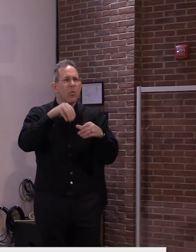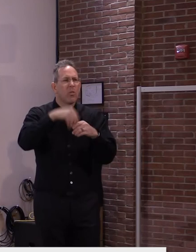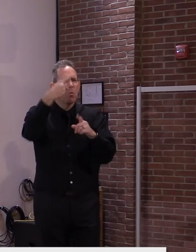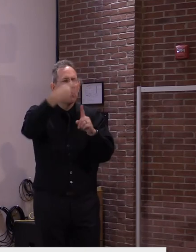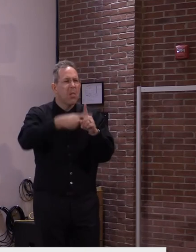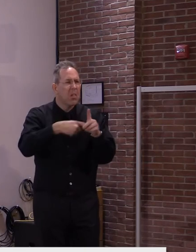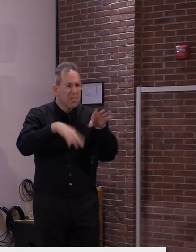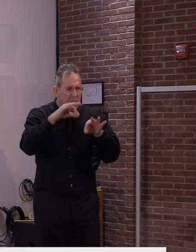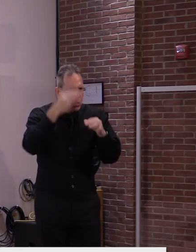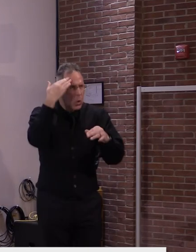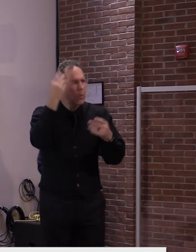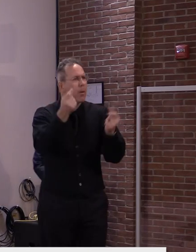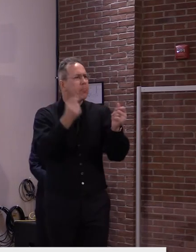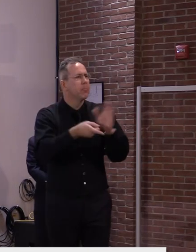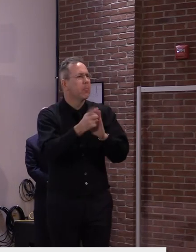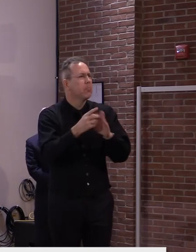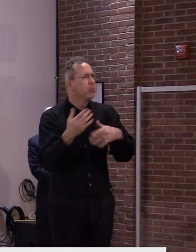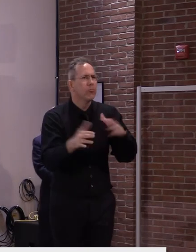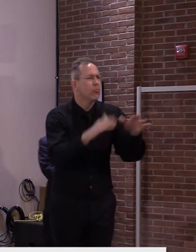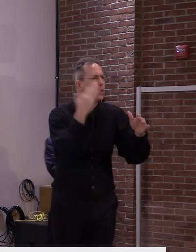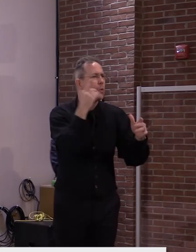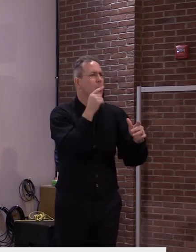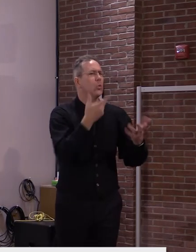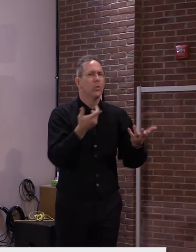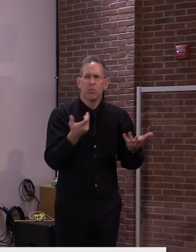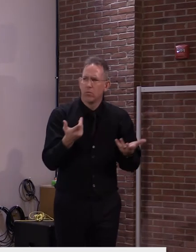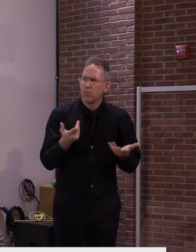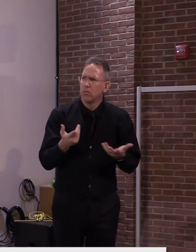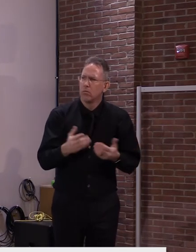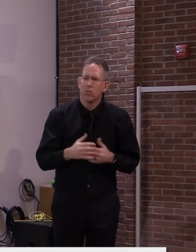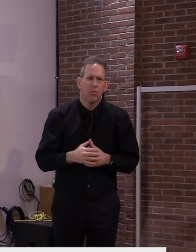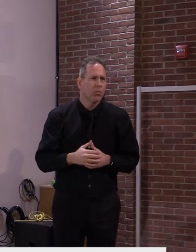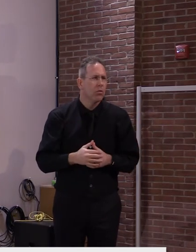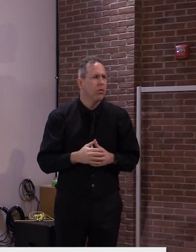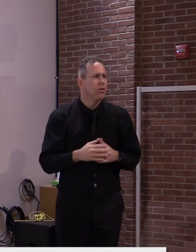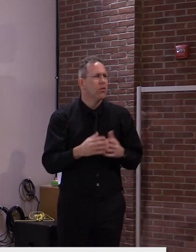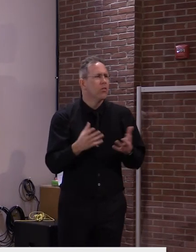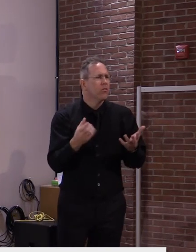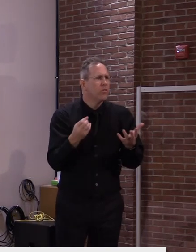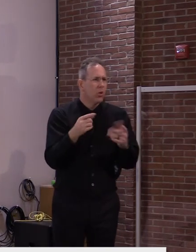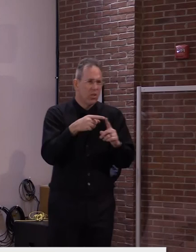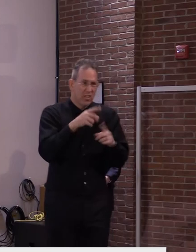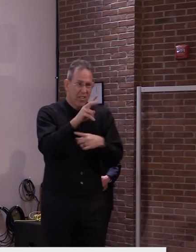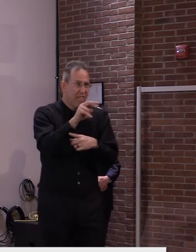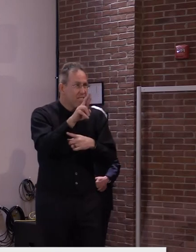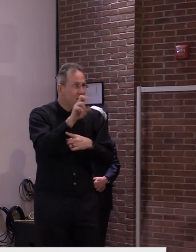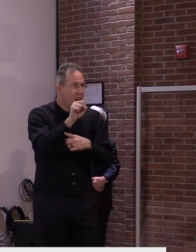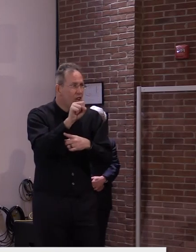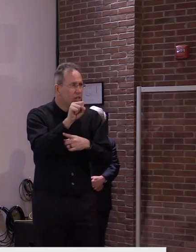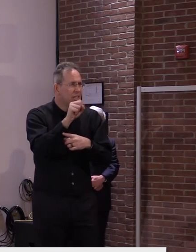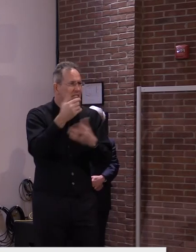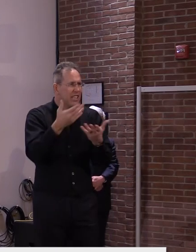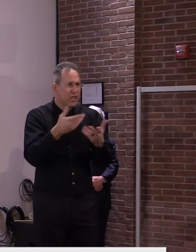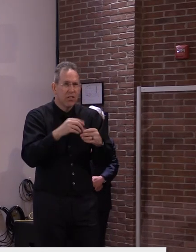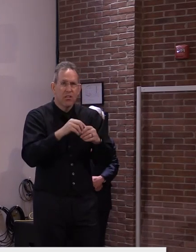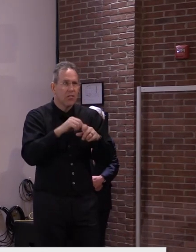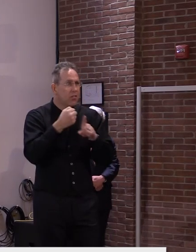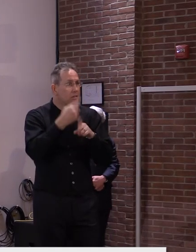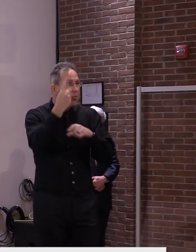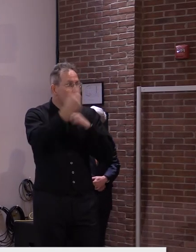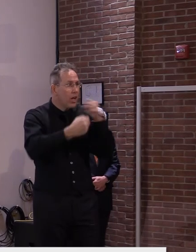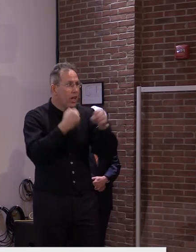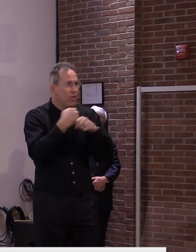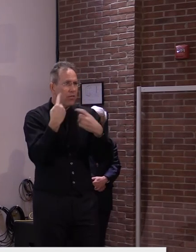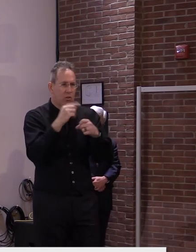of finding this virus. It's been over a year now, and we still don't